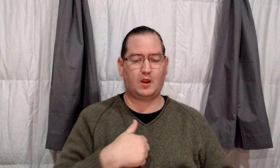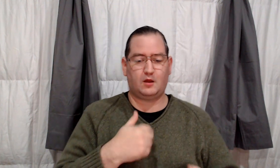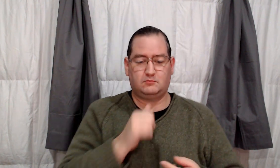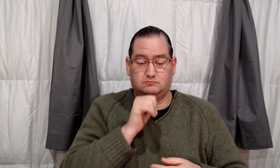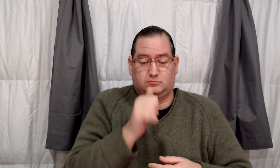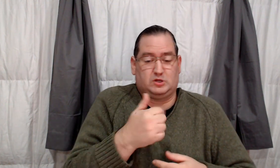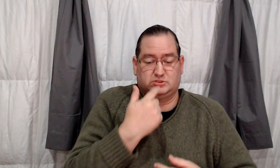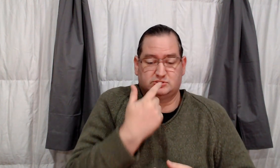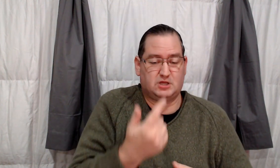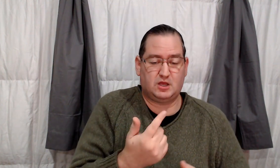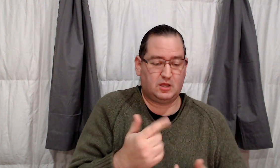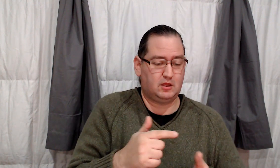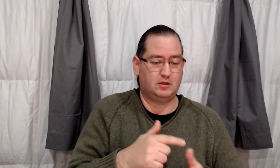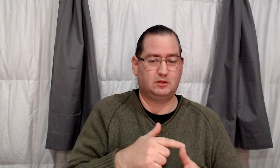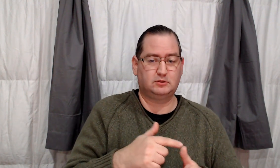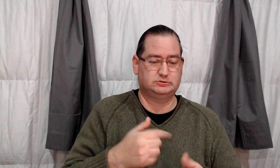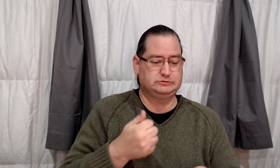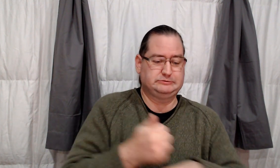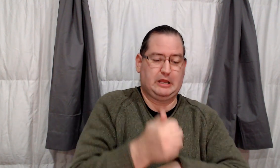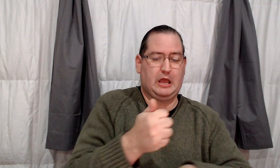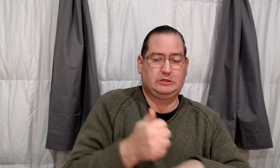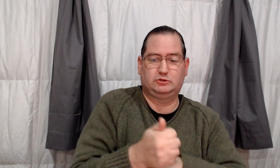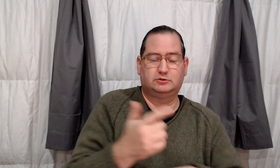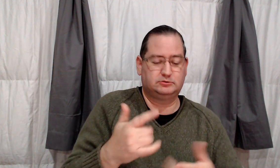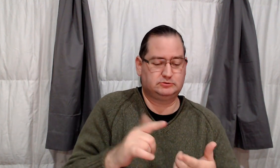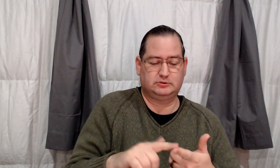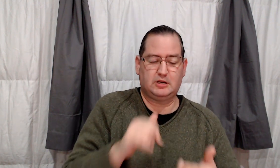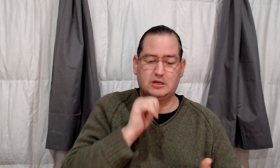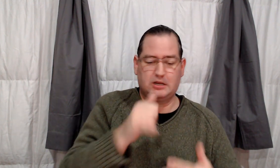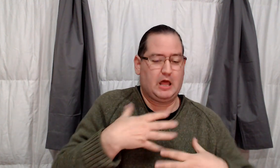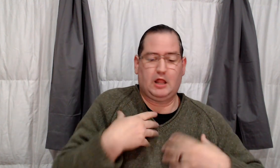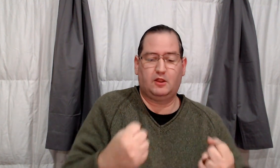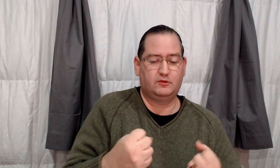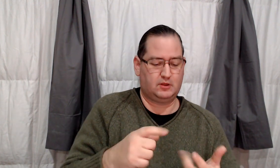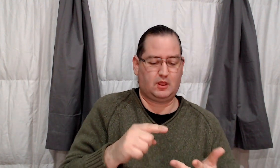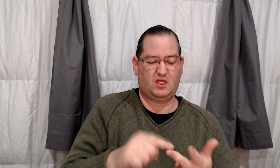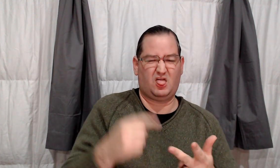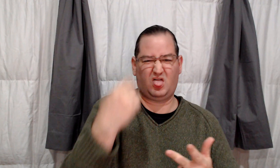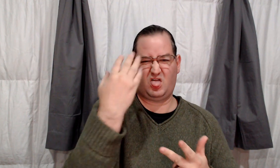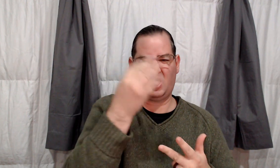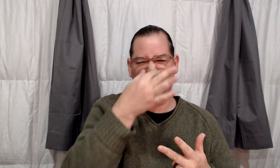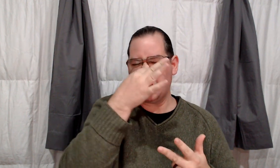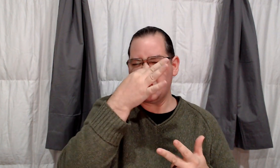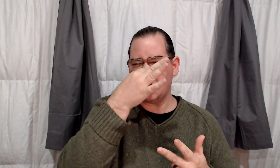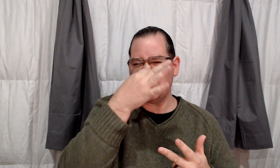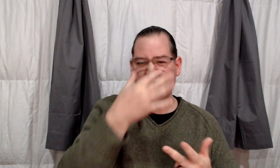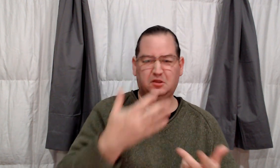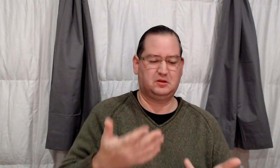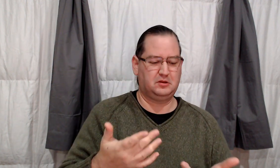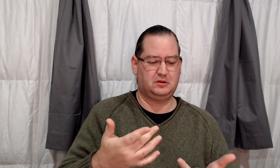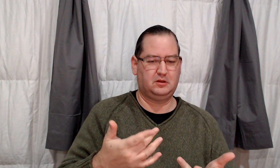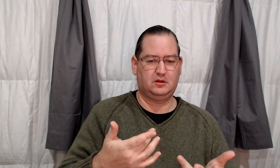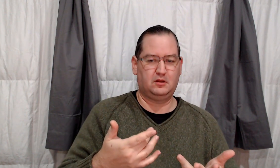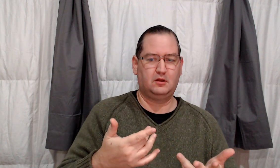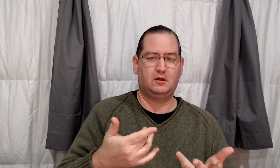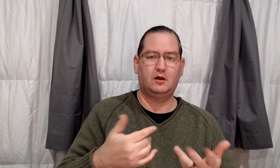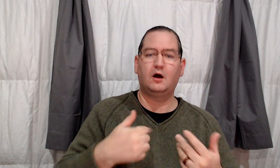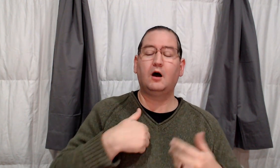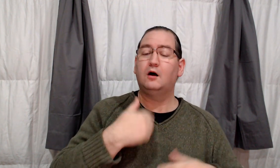unhealthy. It's unattractive. It's smelly. I didn't say you'll receive no pleasure from